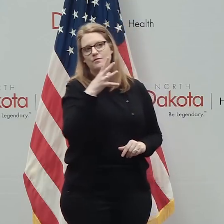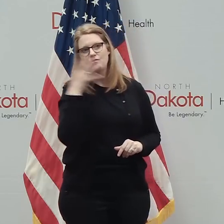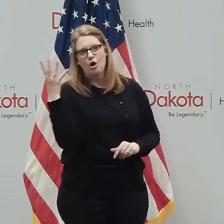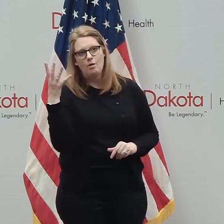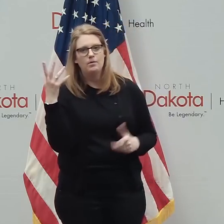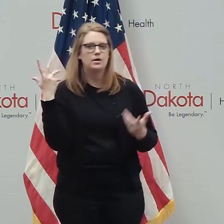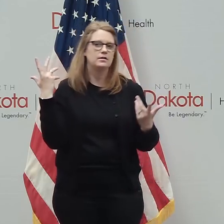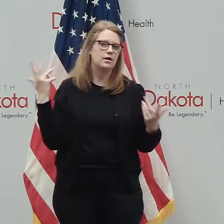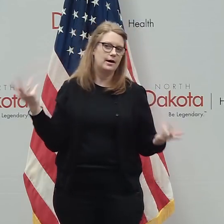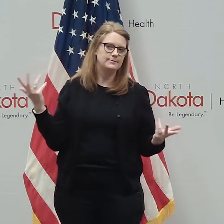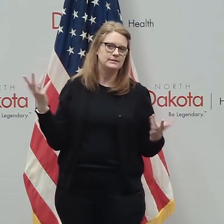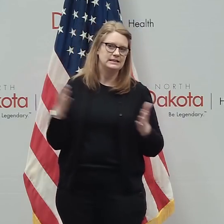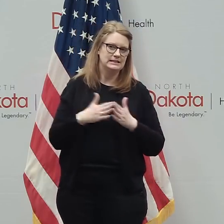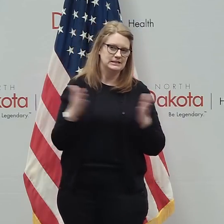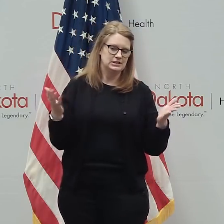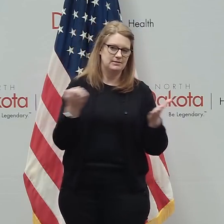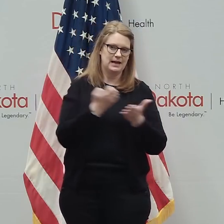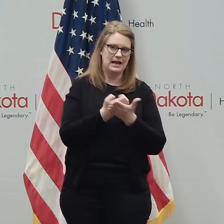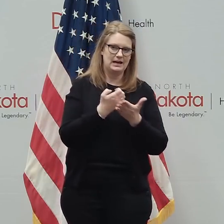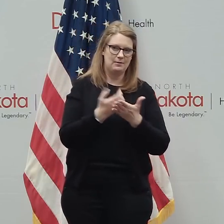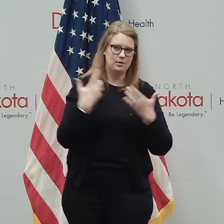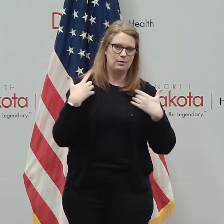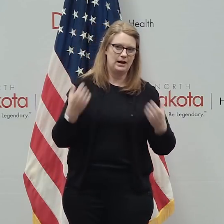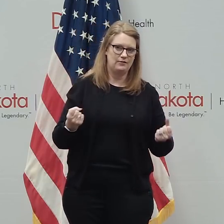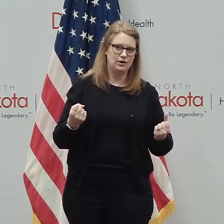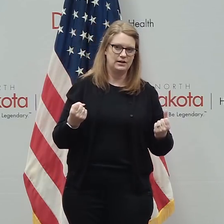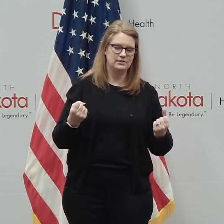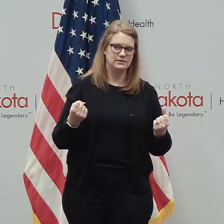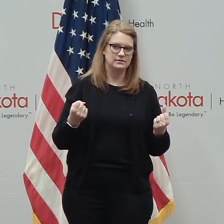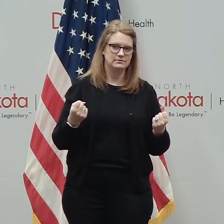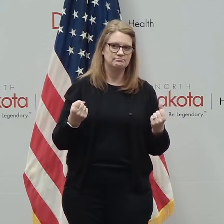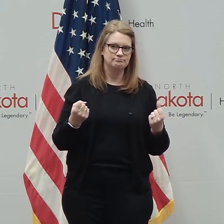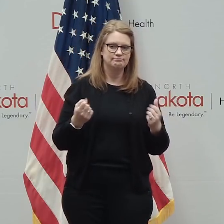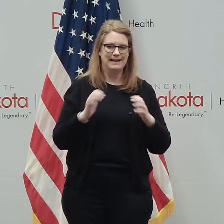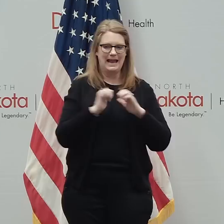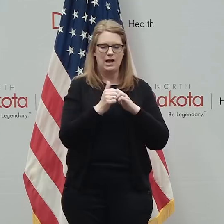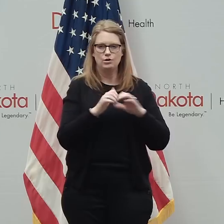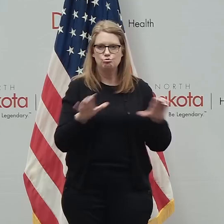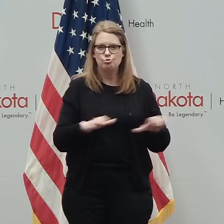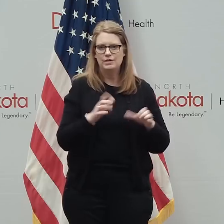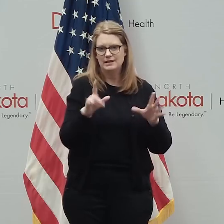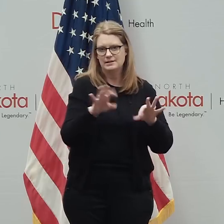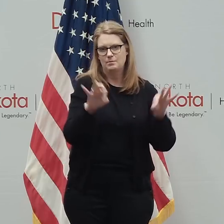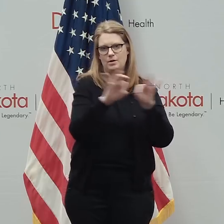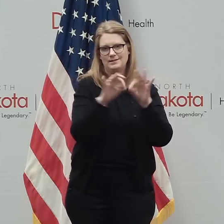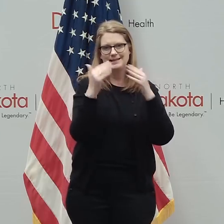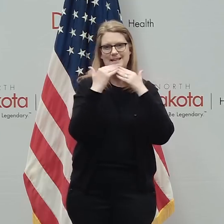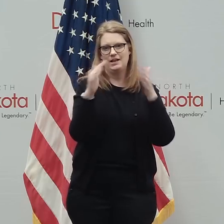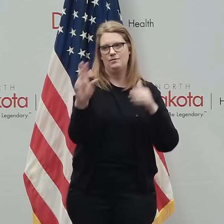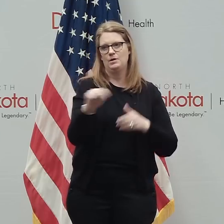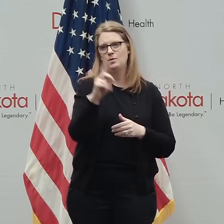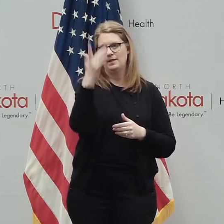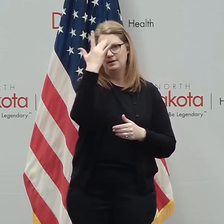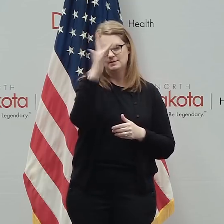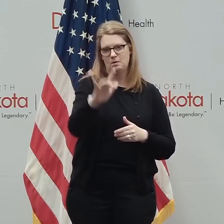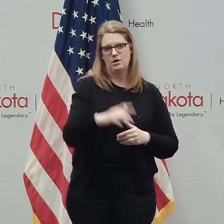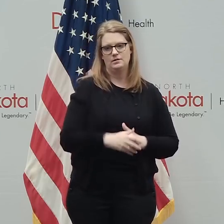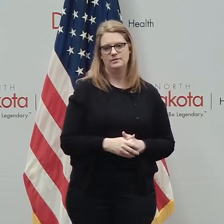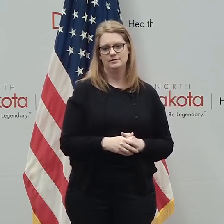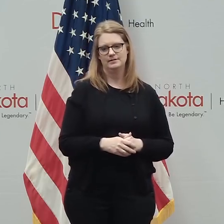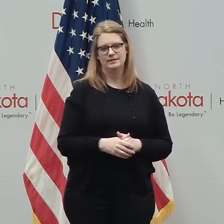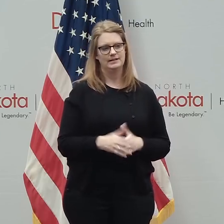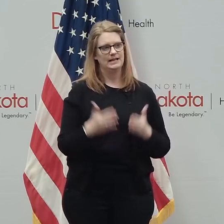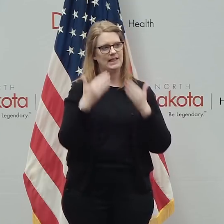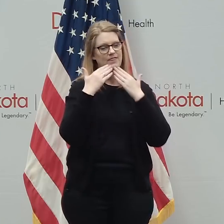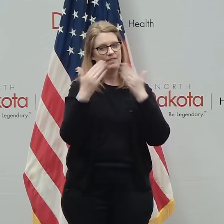and whether it's for just general economic recovery. What you do and how you do it matters. So thank you for being North Dakota smart. And